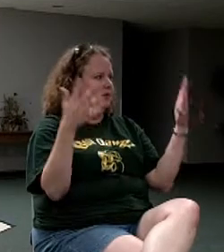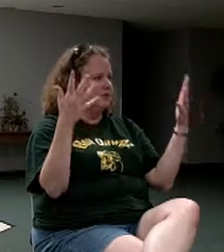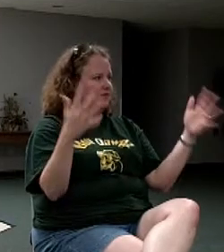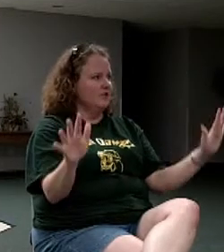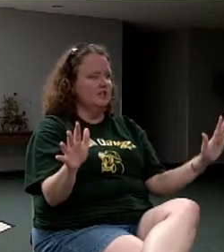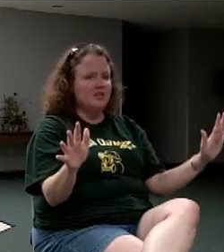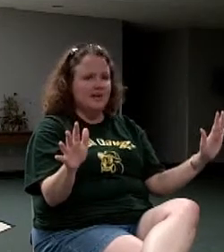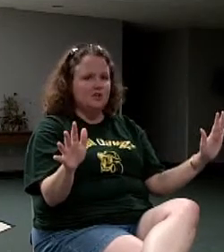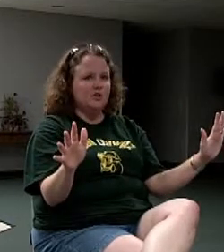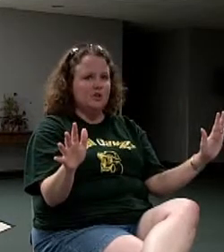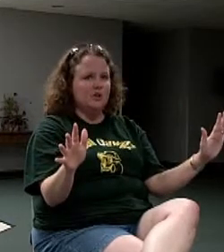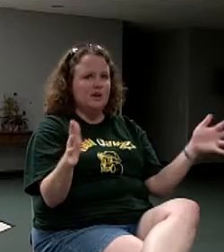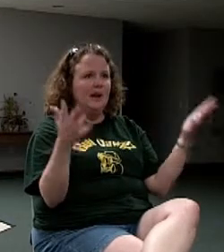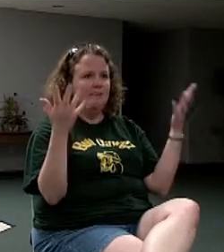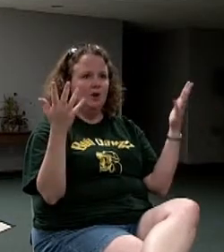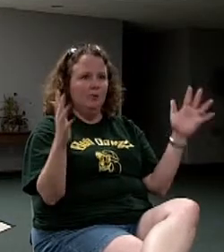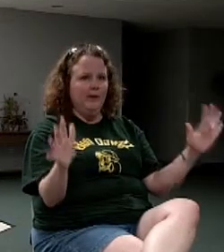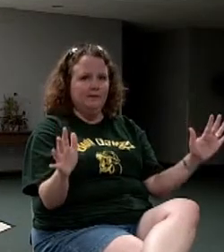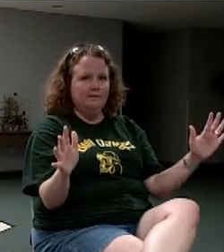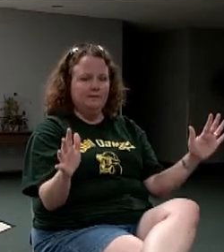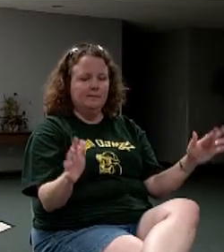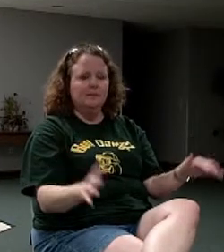use the finished sign to show that it happened already.